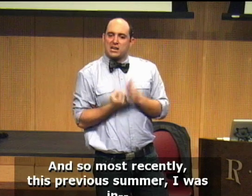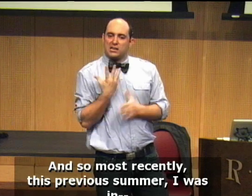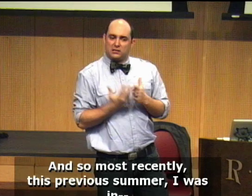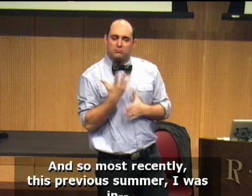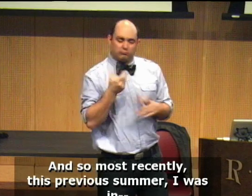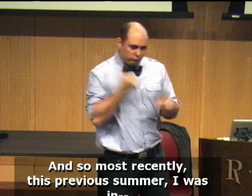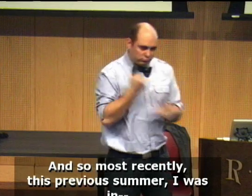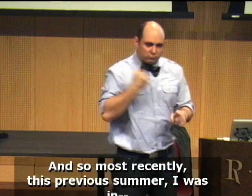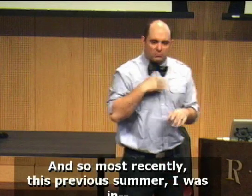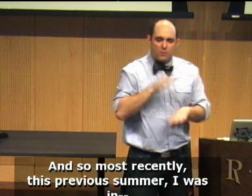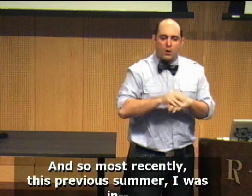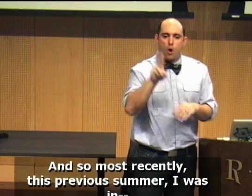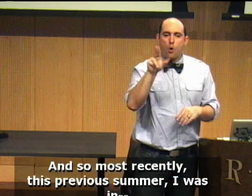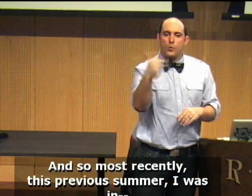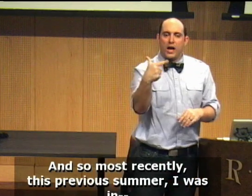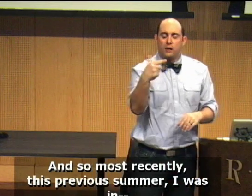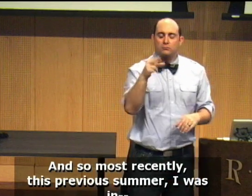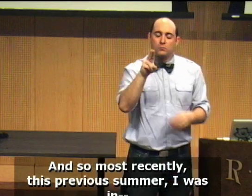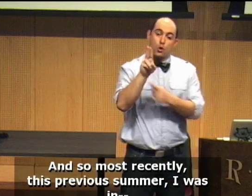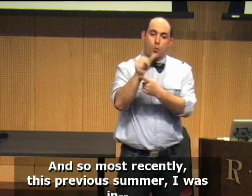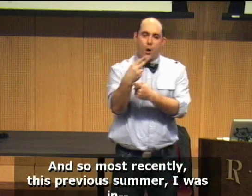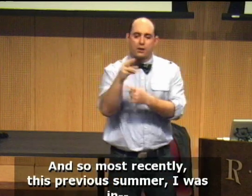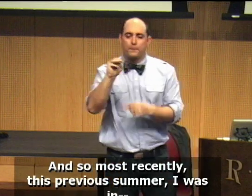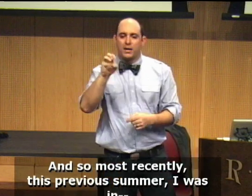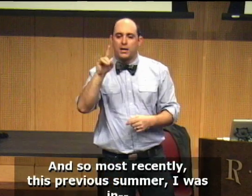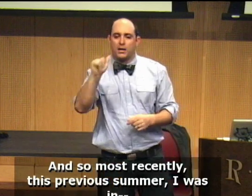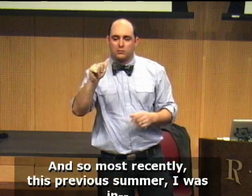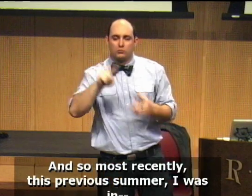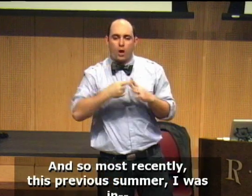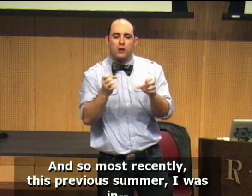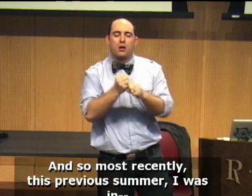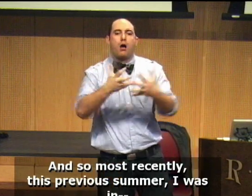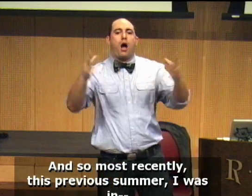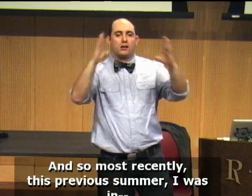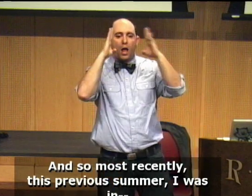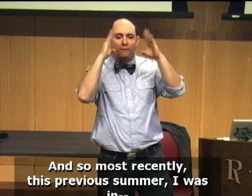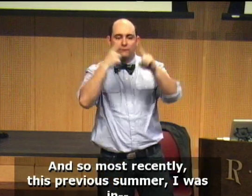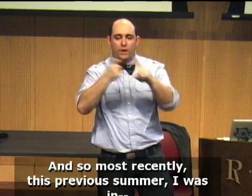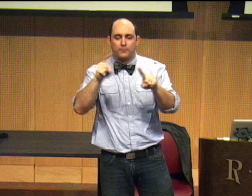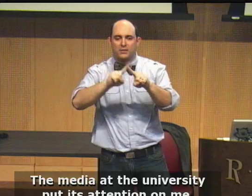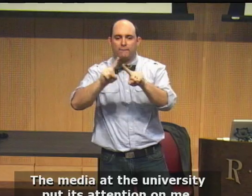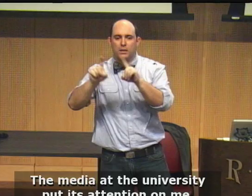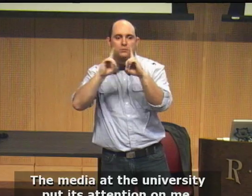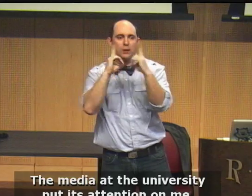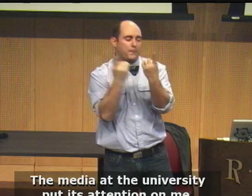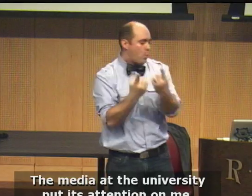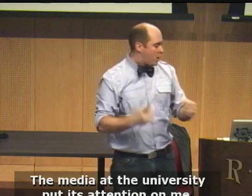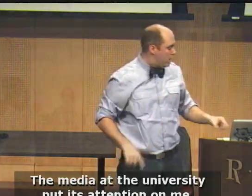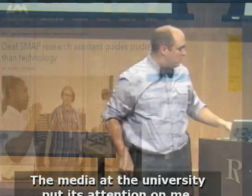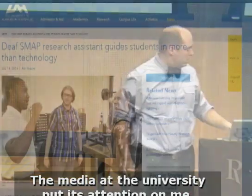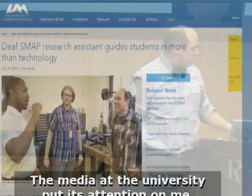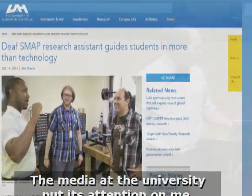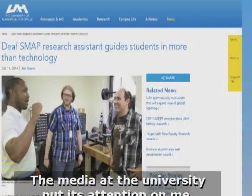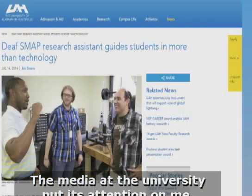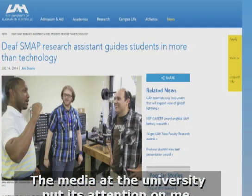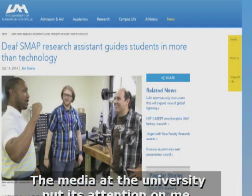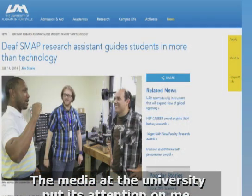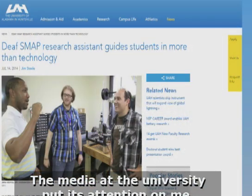And so most recently, this previous summer, I was in the media at the university, put